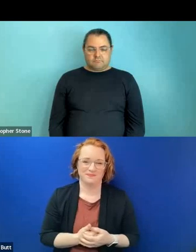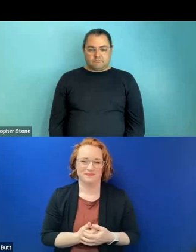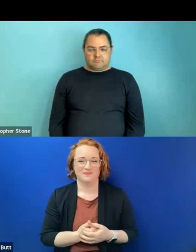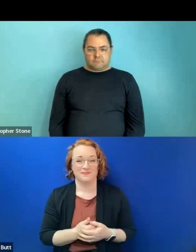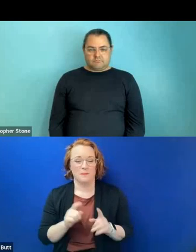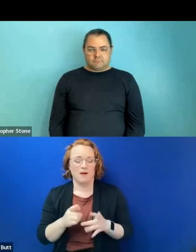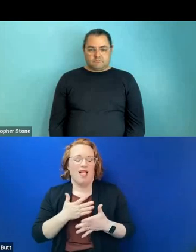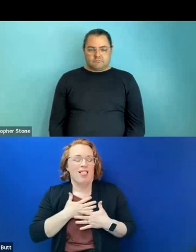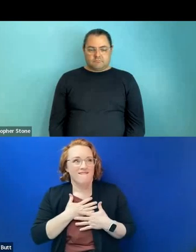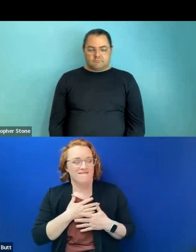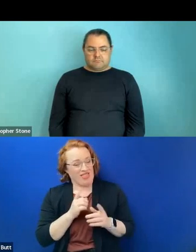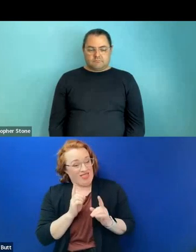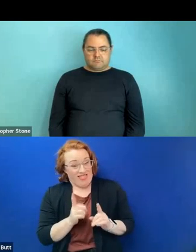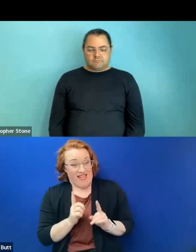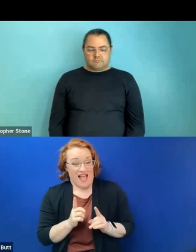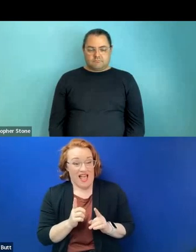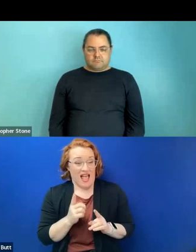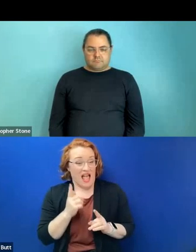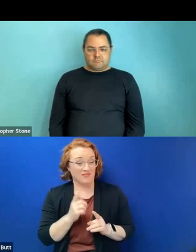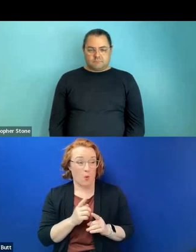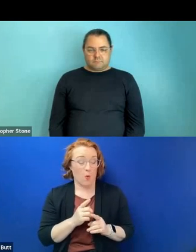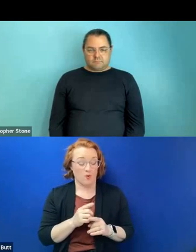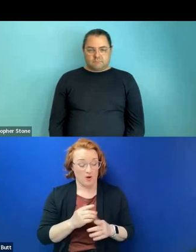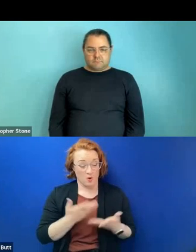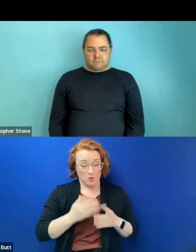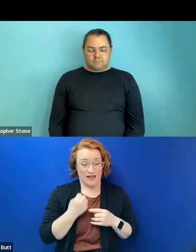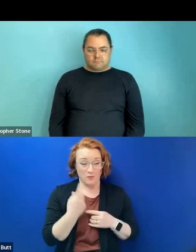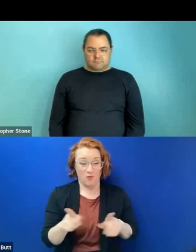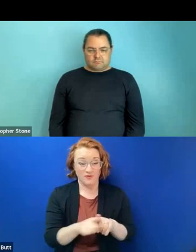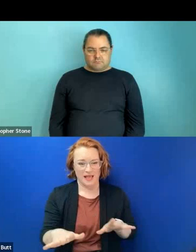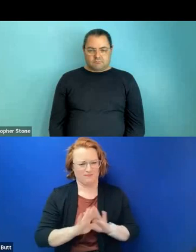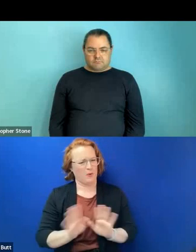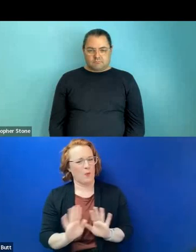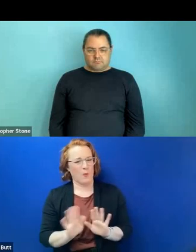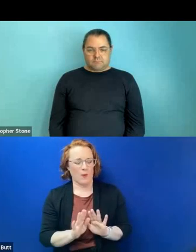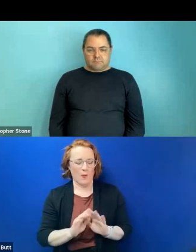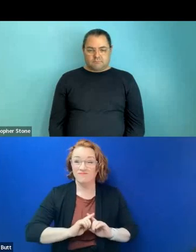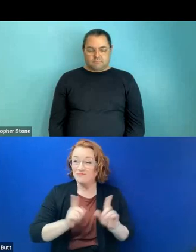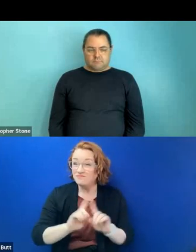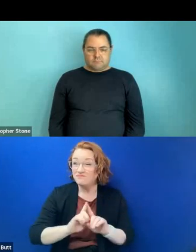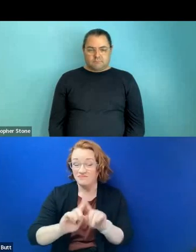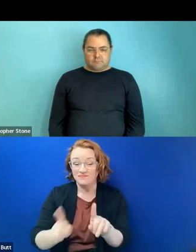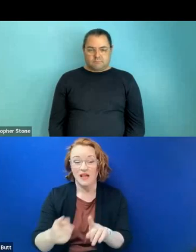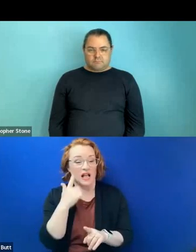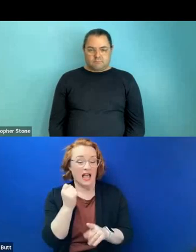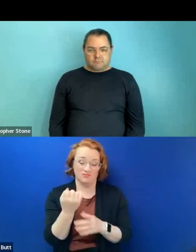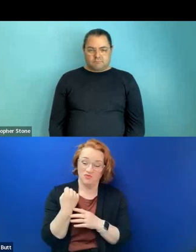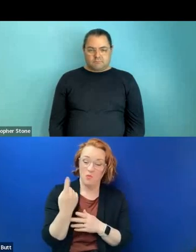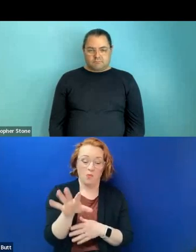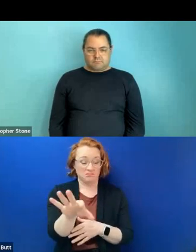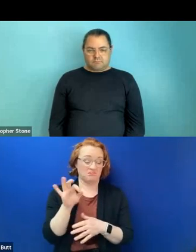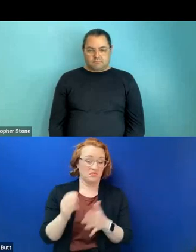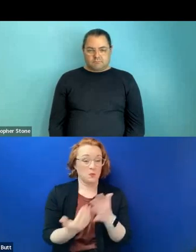But yeah, I love the fact that I can no 2 days are the same. I can do something else every day. I can pick a new area